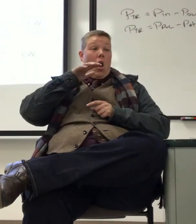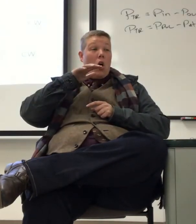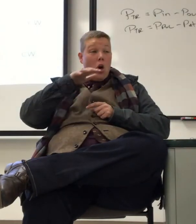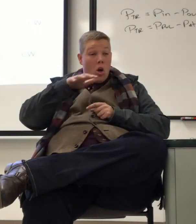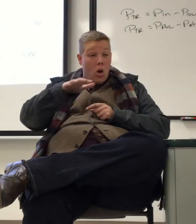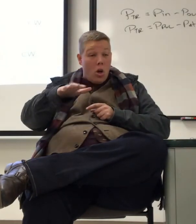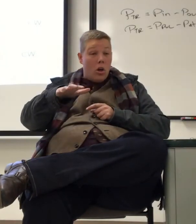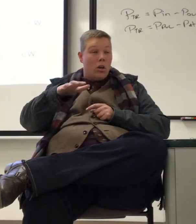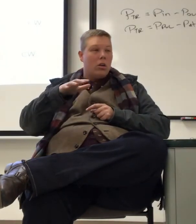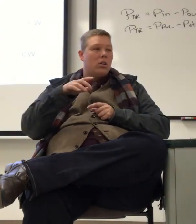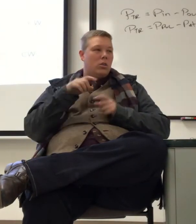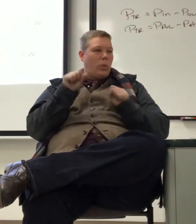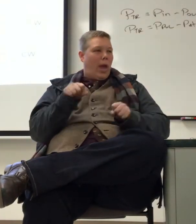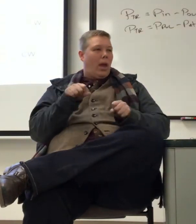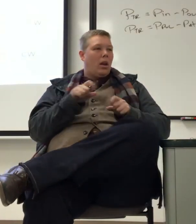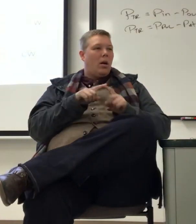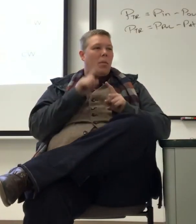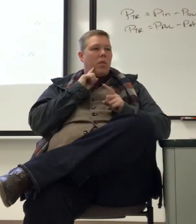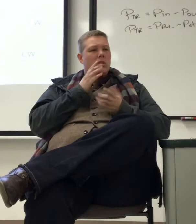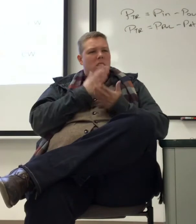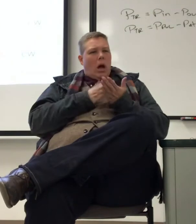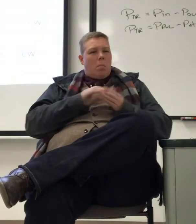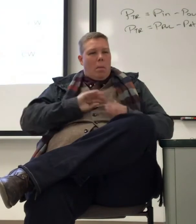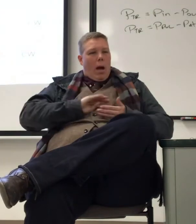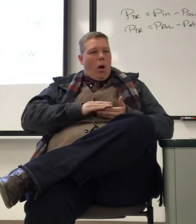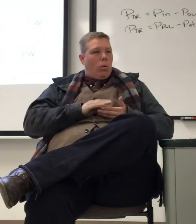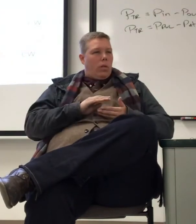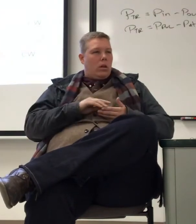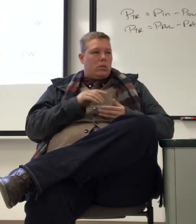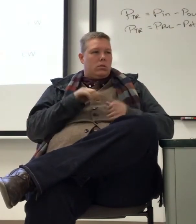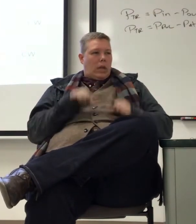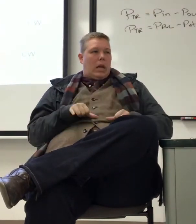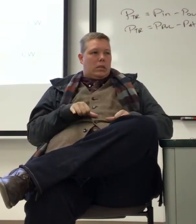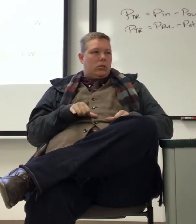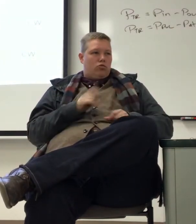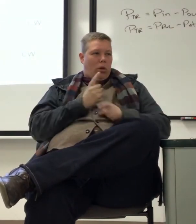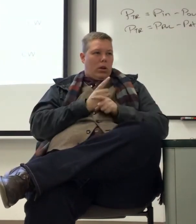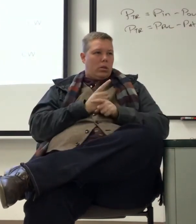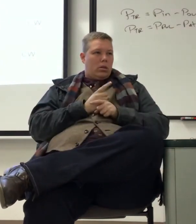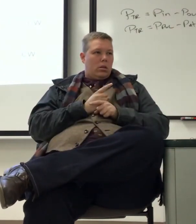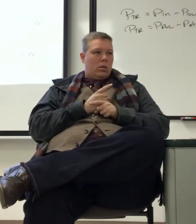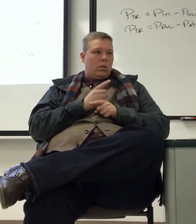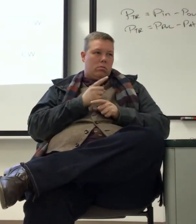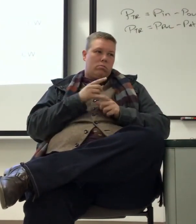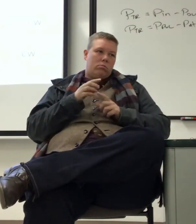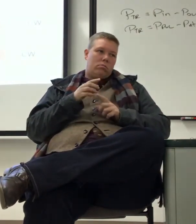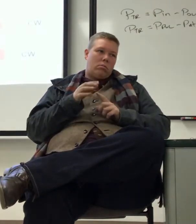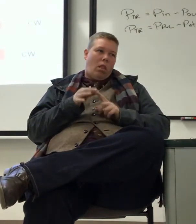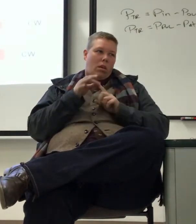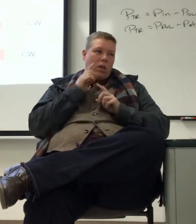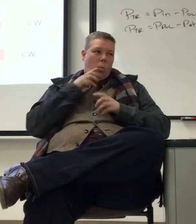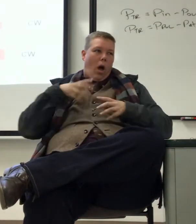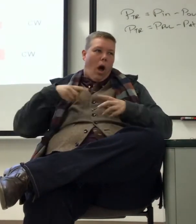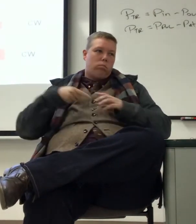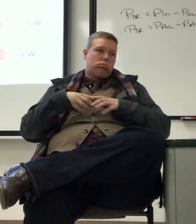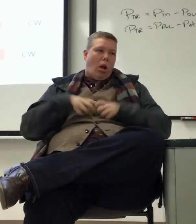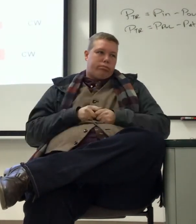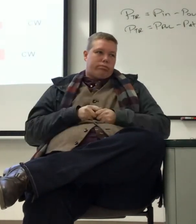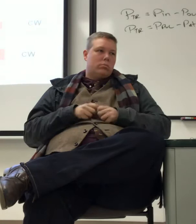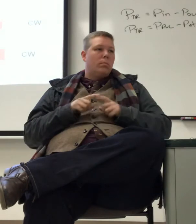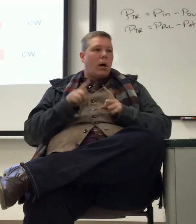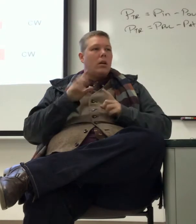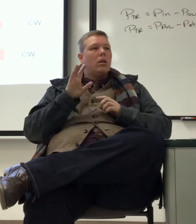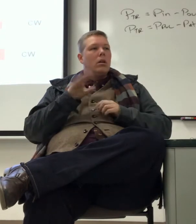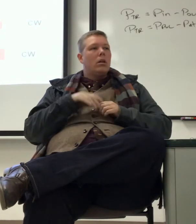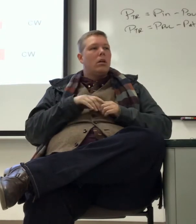But there's a volume of air I cannot get out of my lungs, unless I collapse my lung. But I don't want to do that. But the point